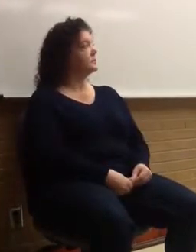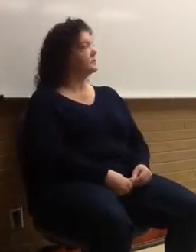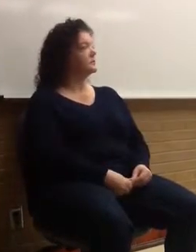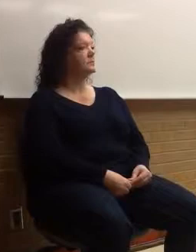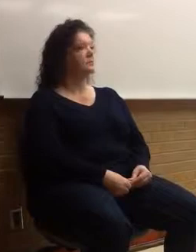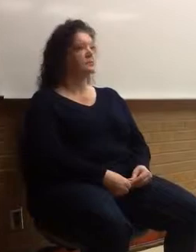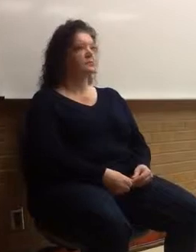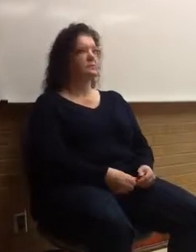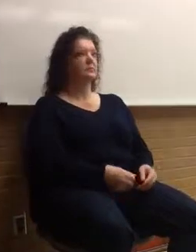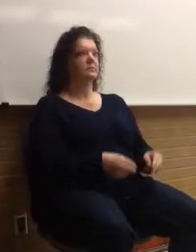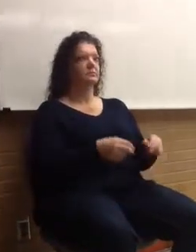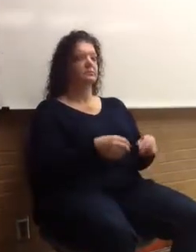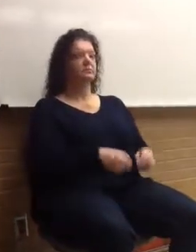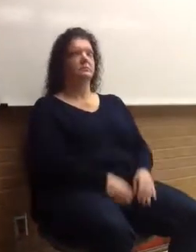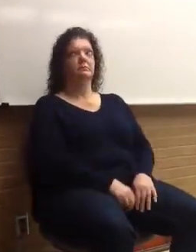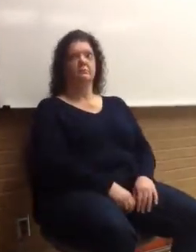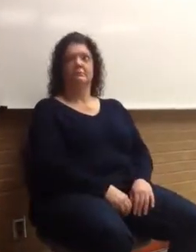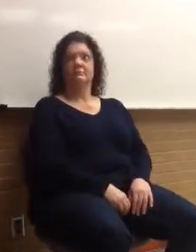descending order of exponents.